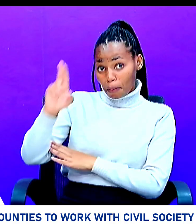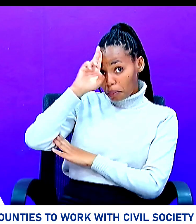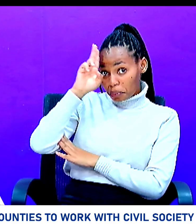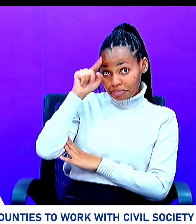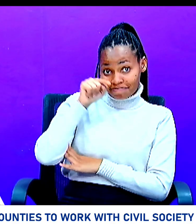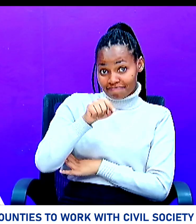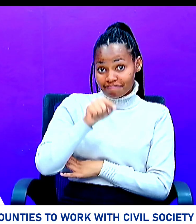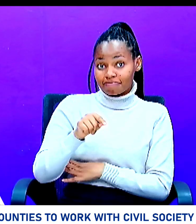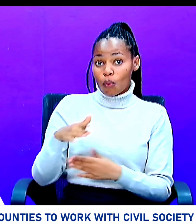On other news,